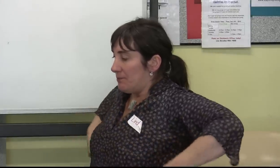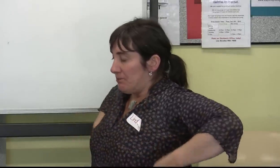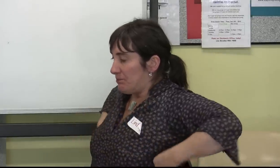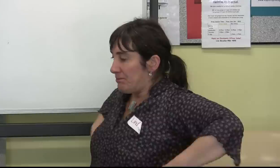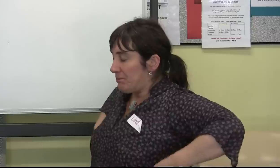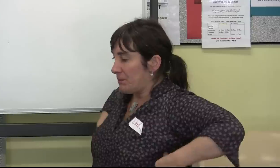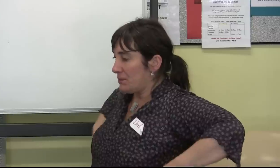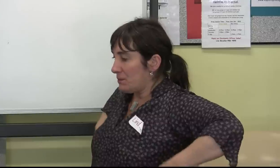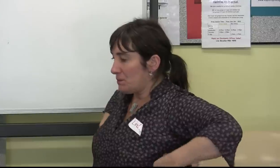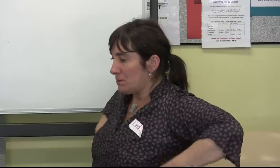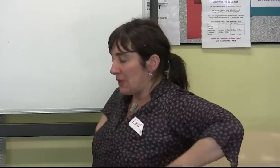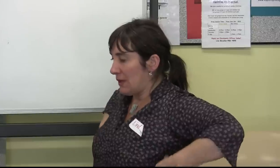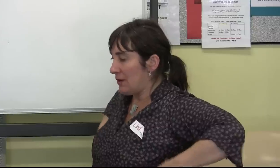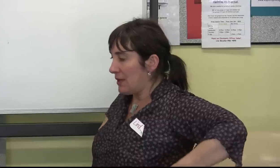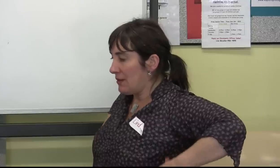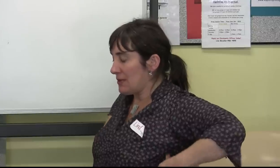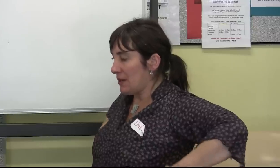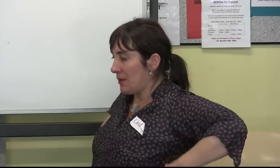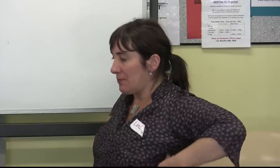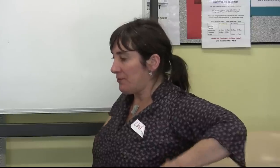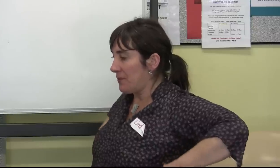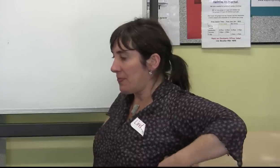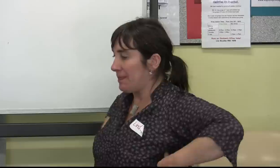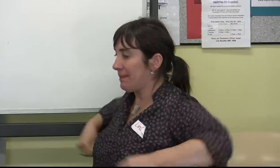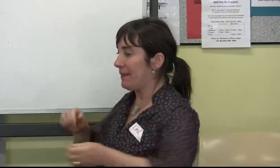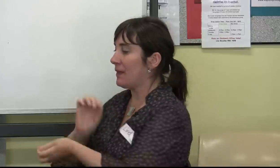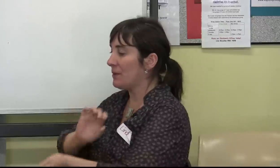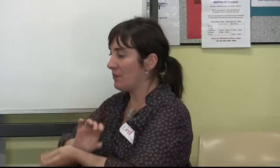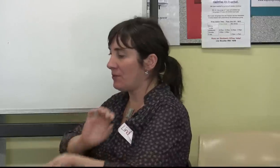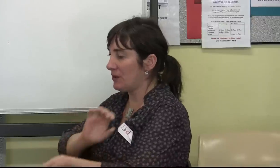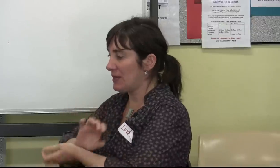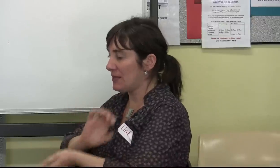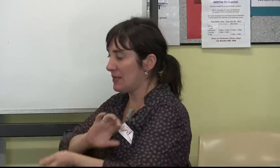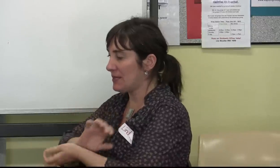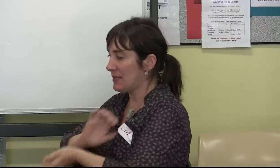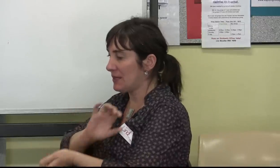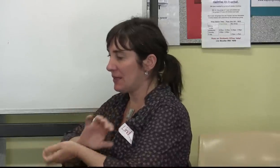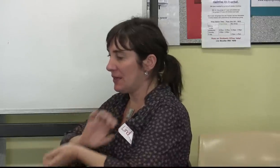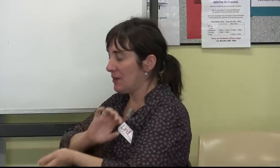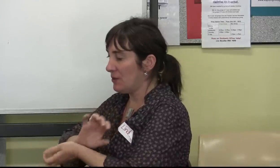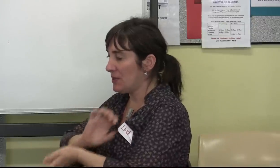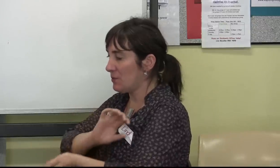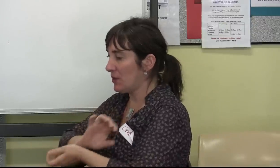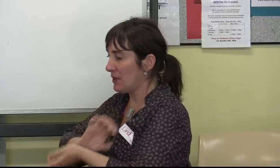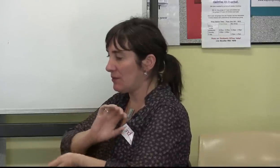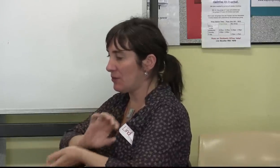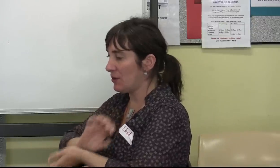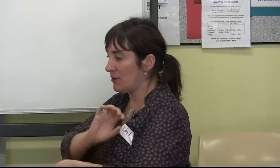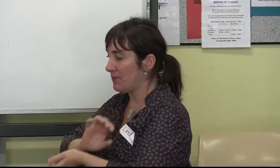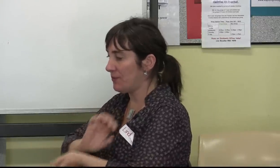Allowing anything to come up. The mind might lead to this. What is blocking that flow? Is that block